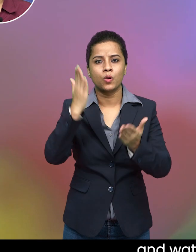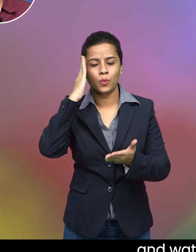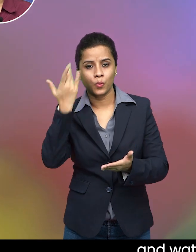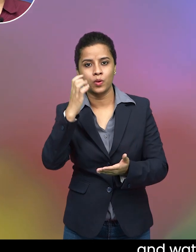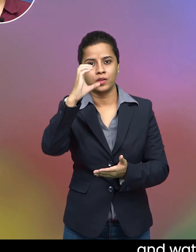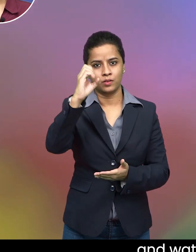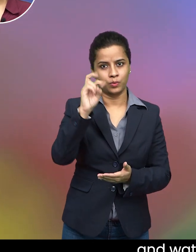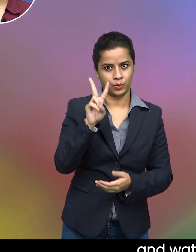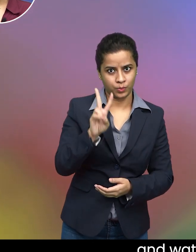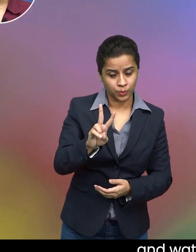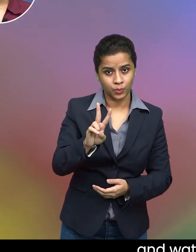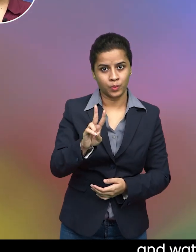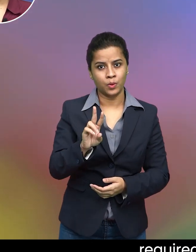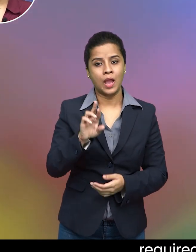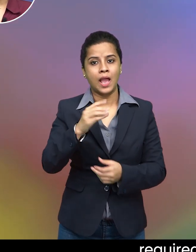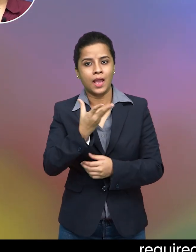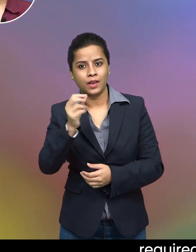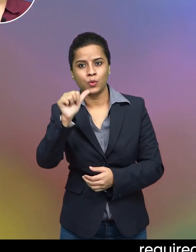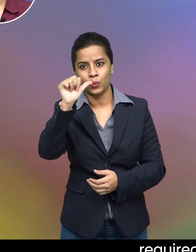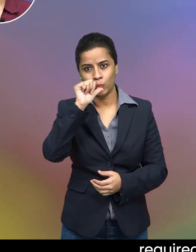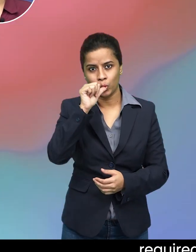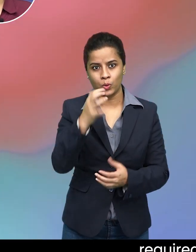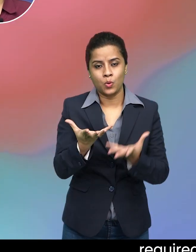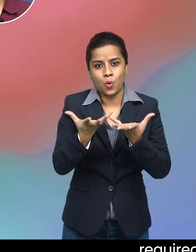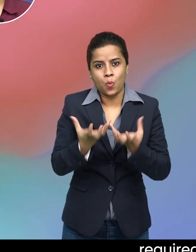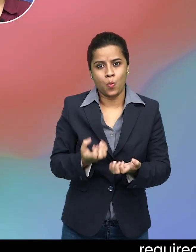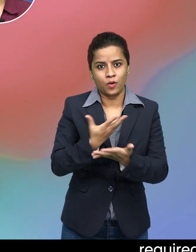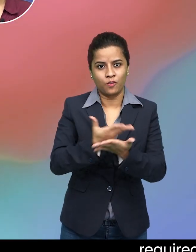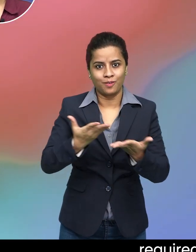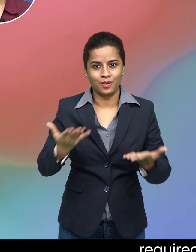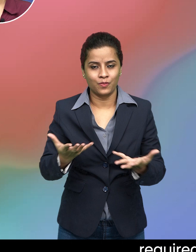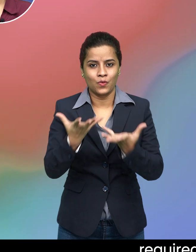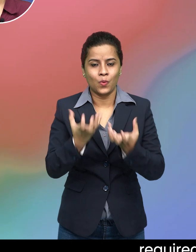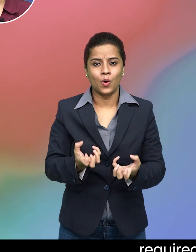water are raw materials required for photosynthesis.